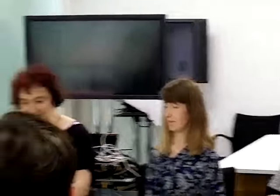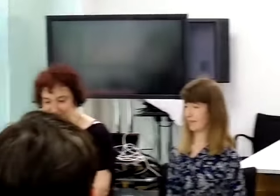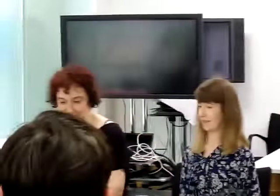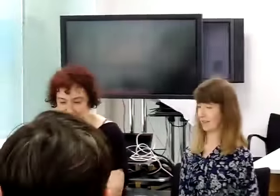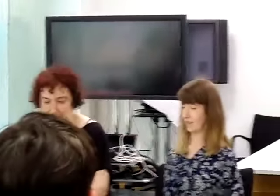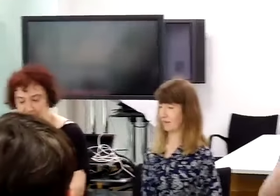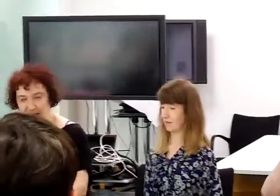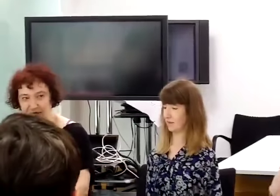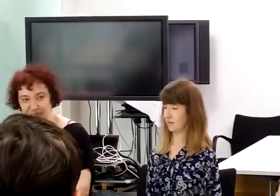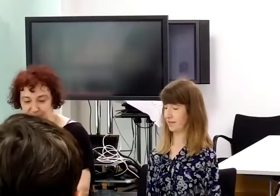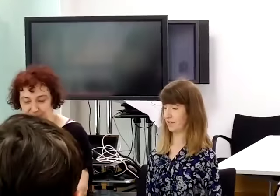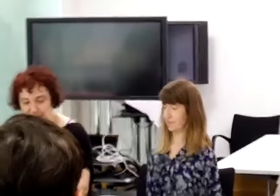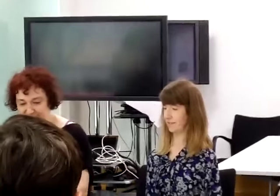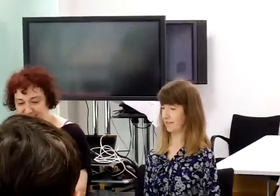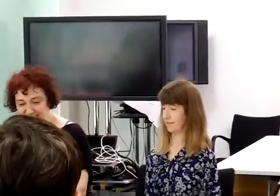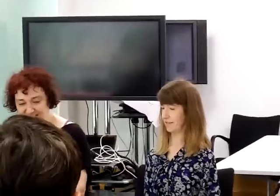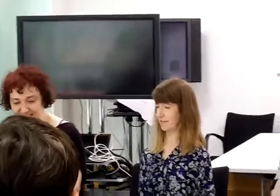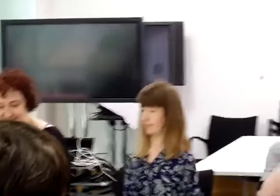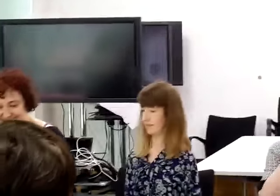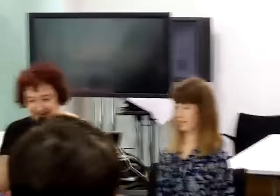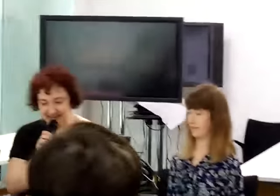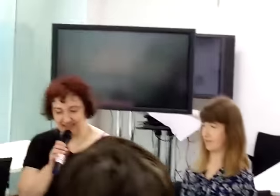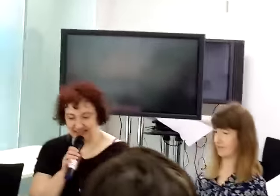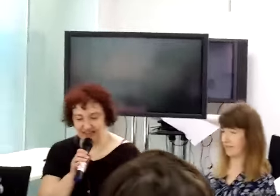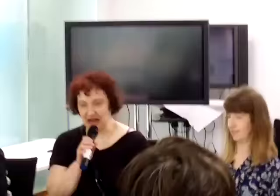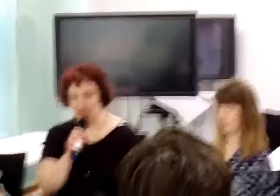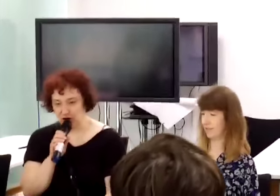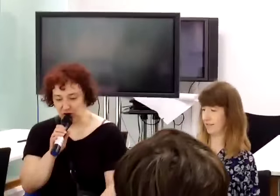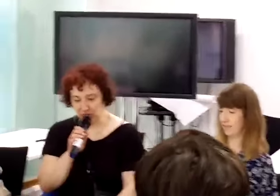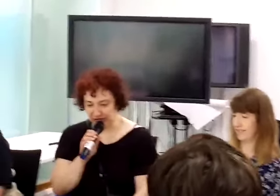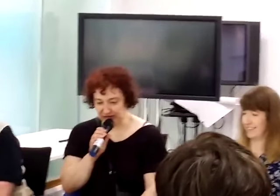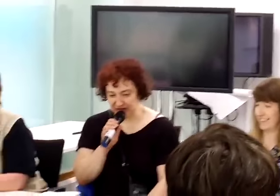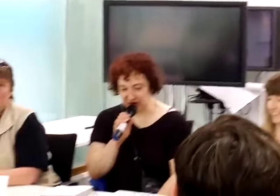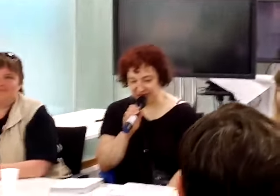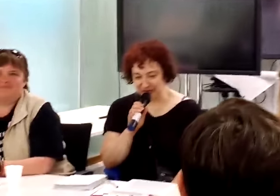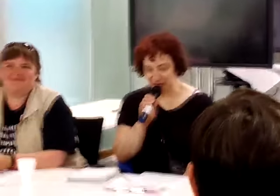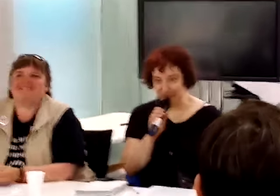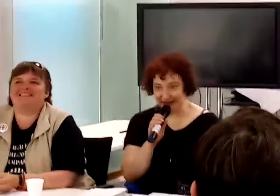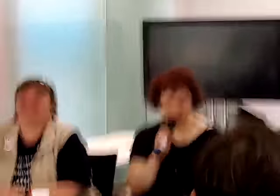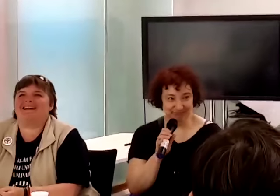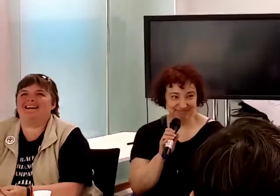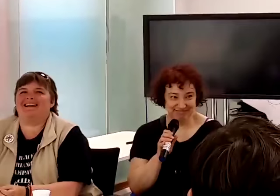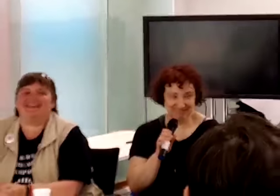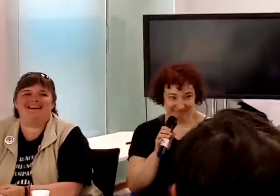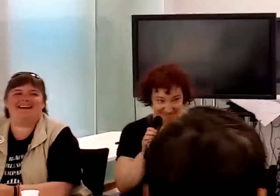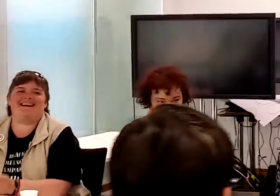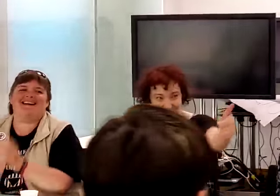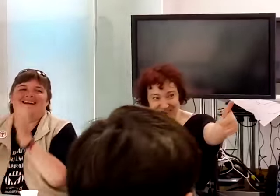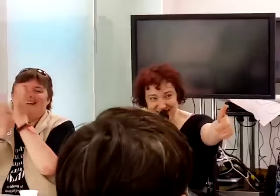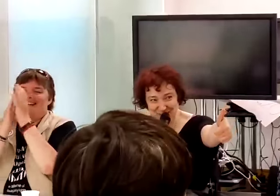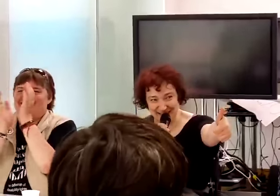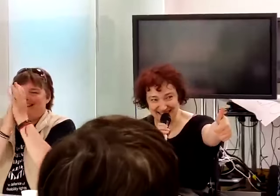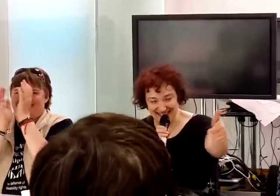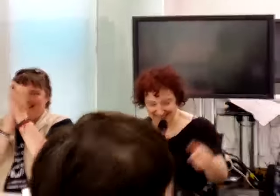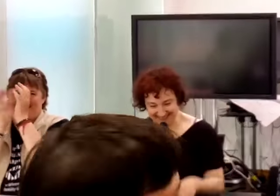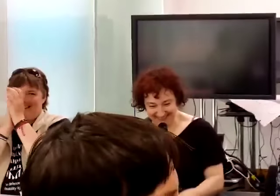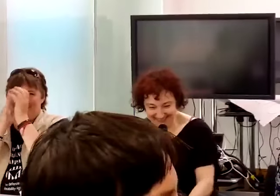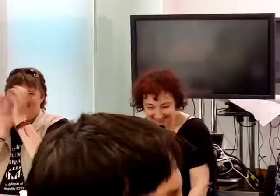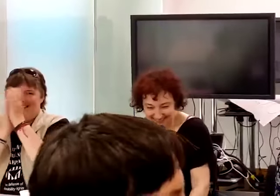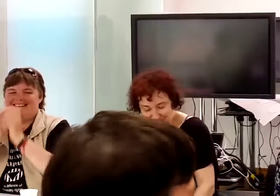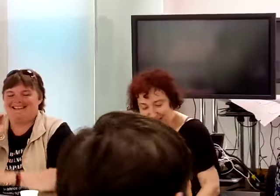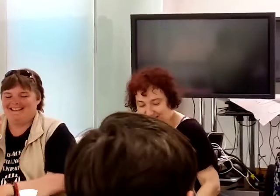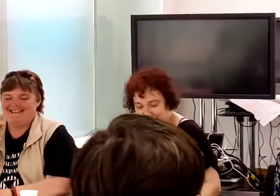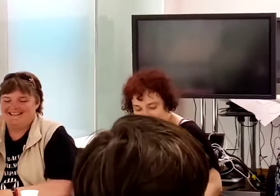Hi everyone. Reasons to stand, sit and roll with Jeremy Corbyn. Thanks,